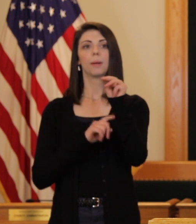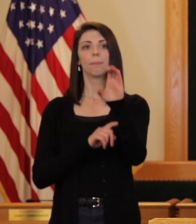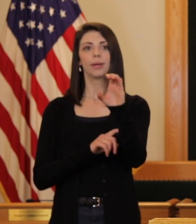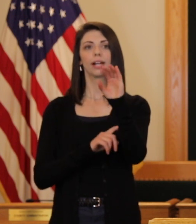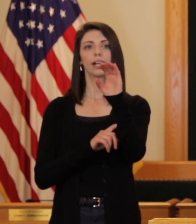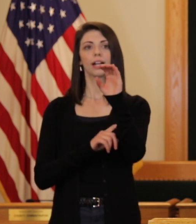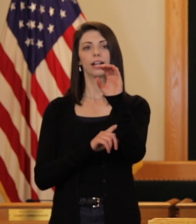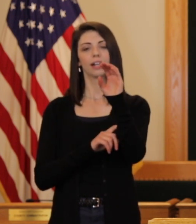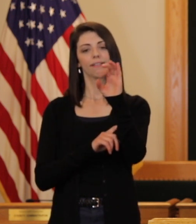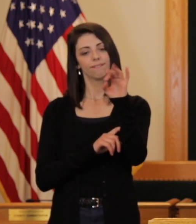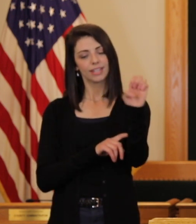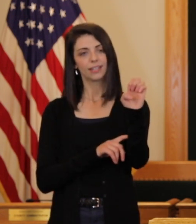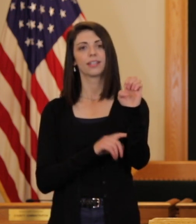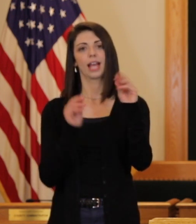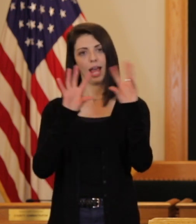provider. Ken?